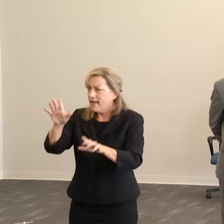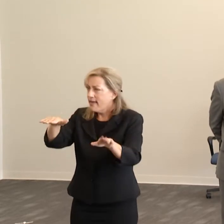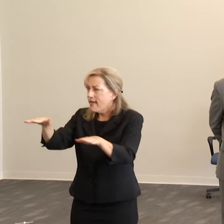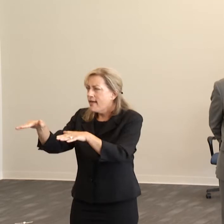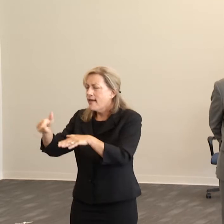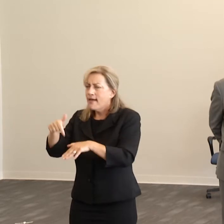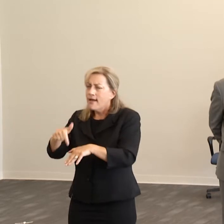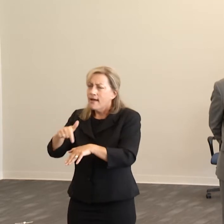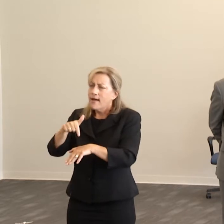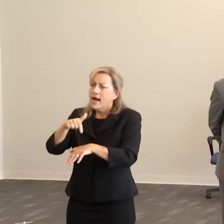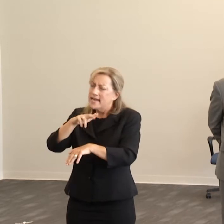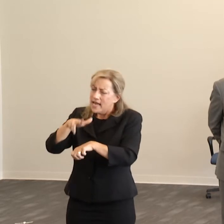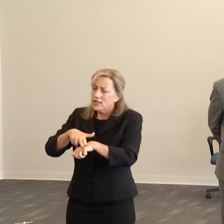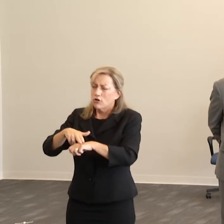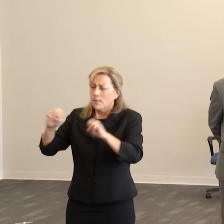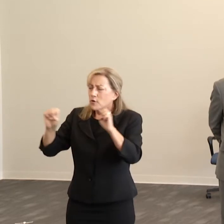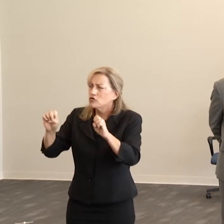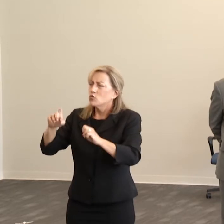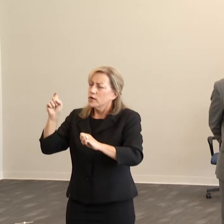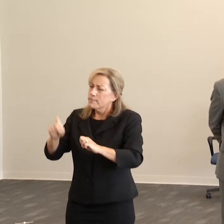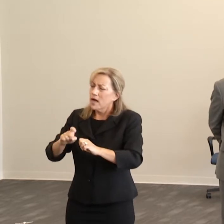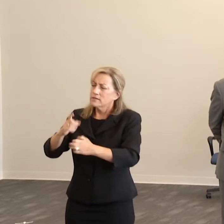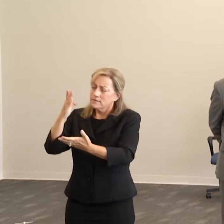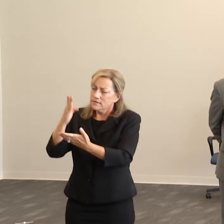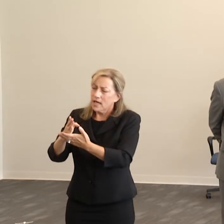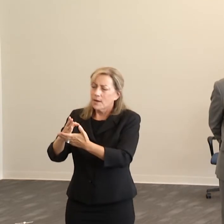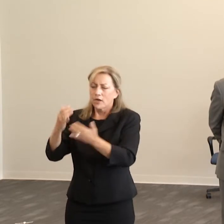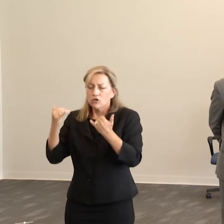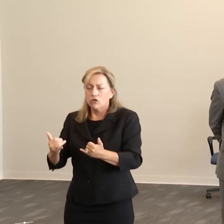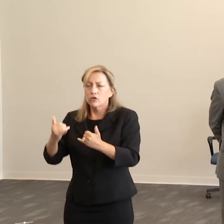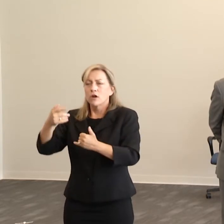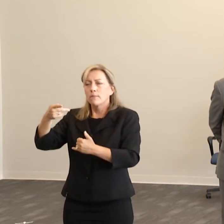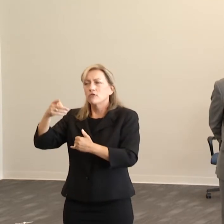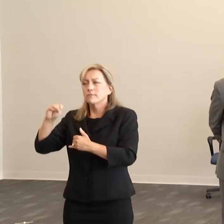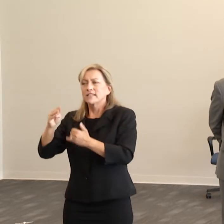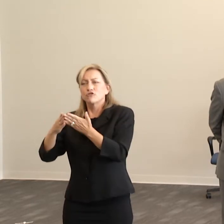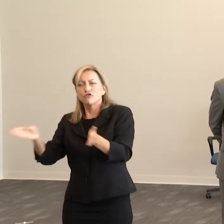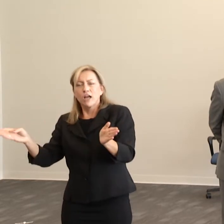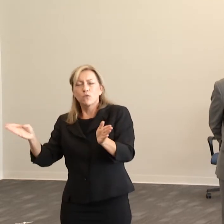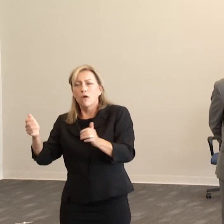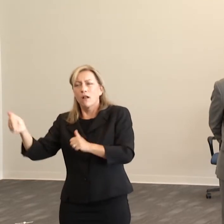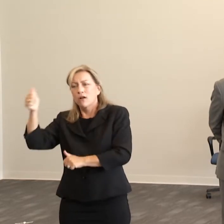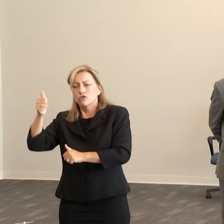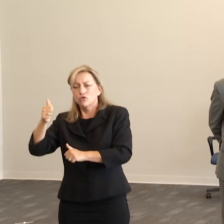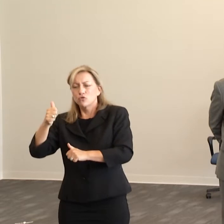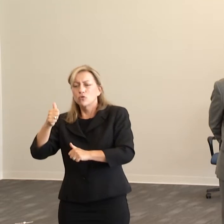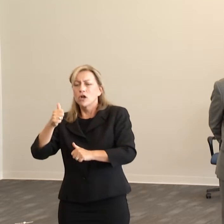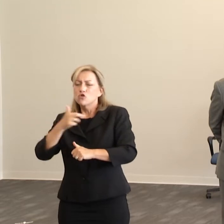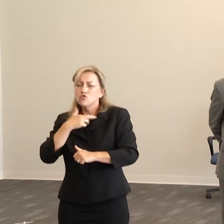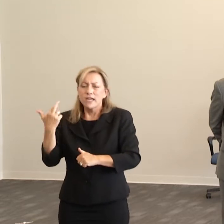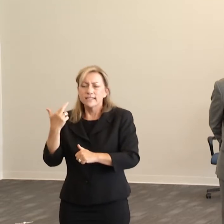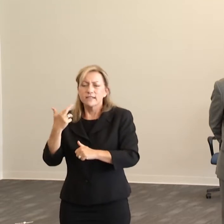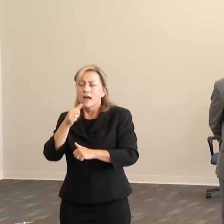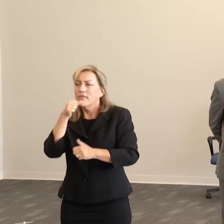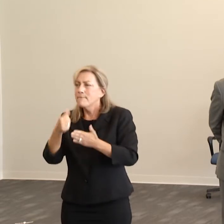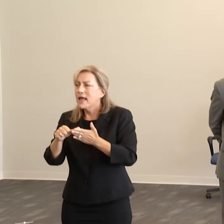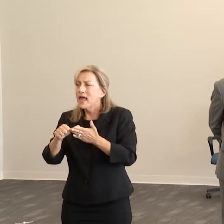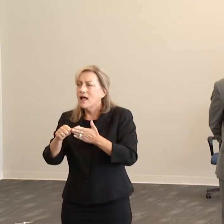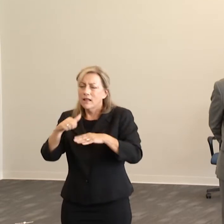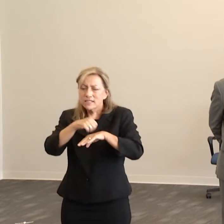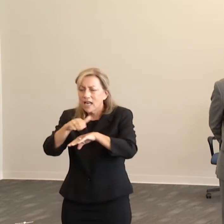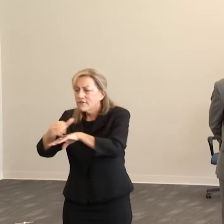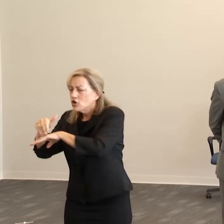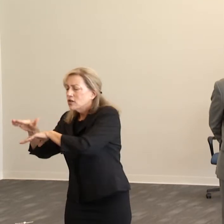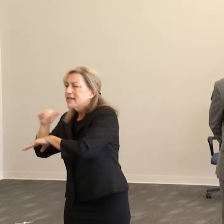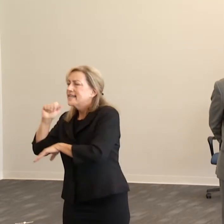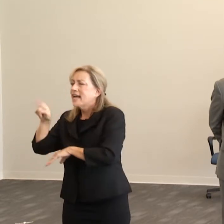the money on the table, and we need to stop the current Postmaster General from in any way jeopardizing the delivery of the mail. And it isn't just